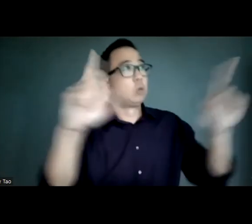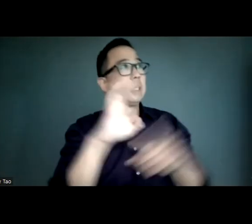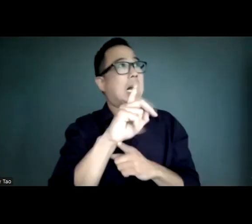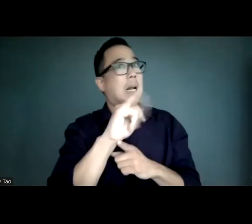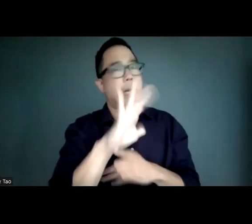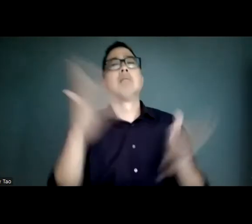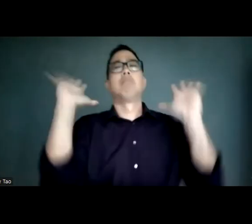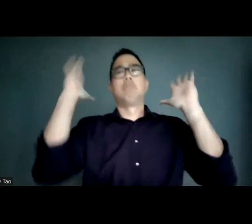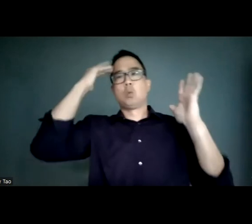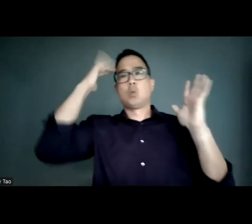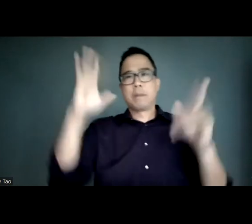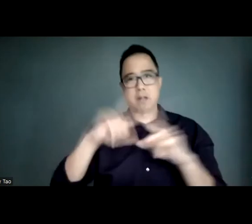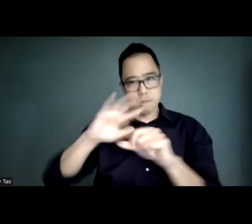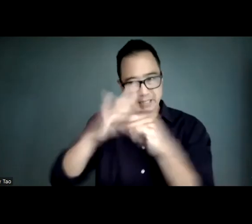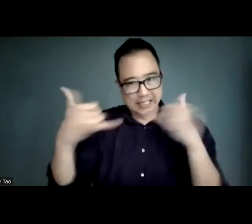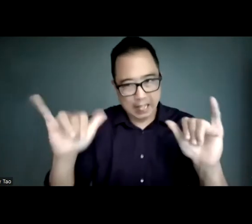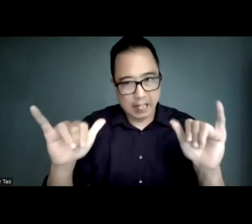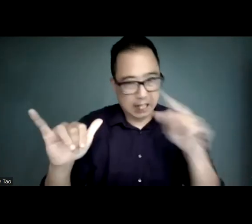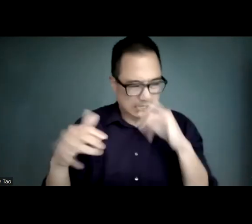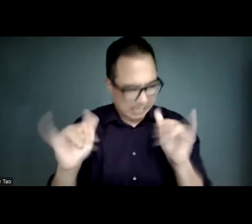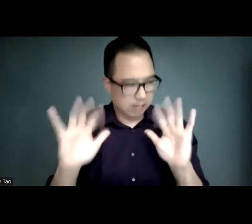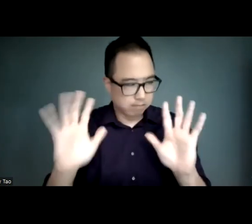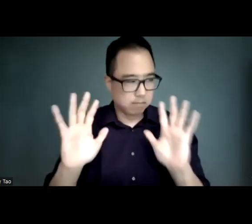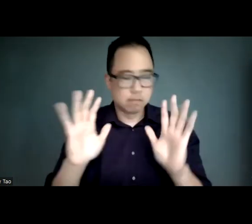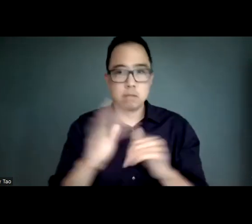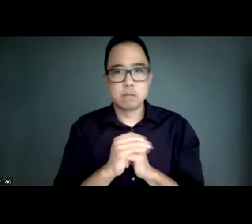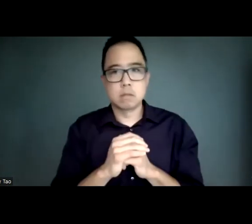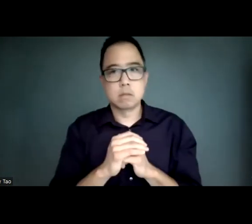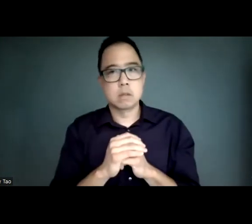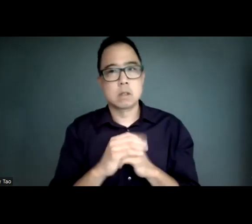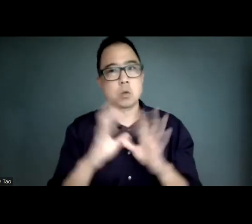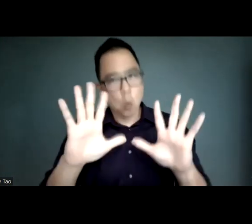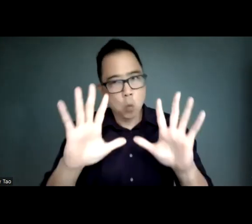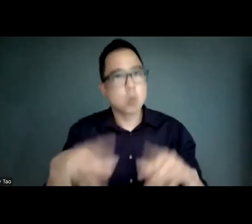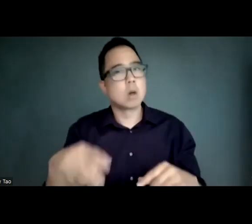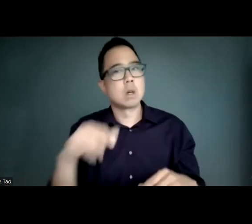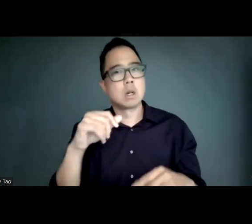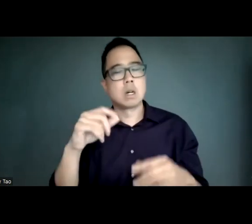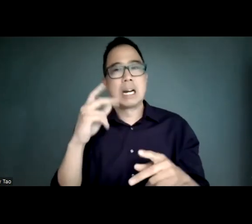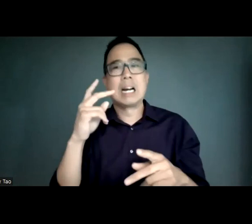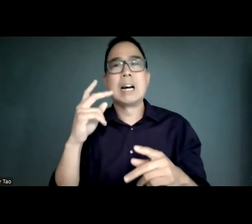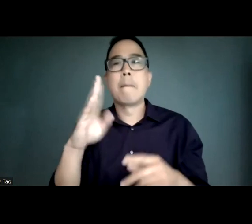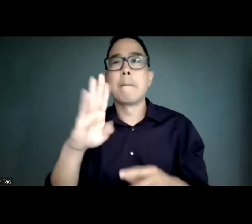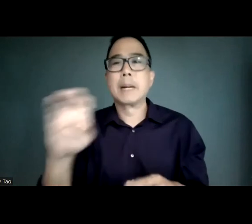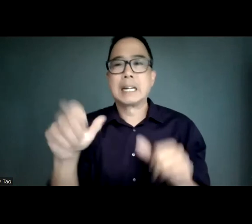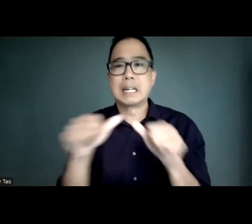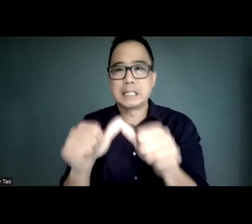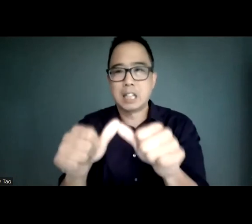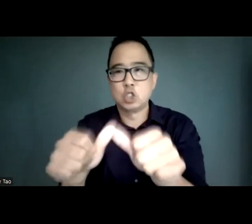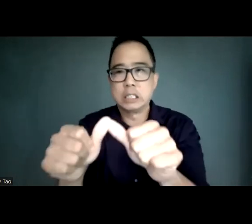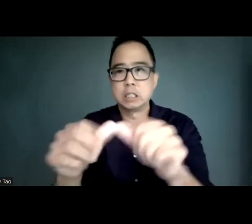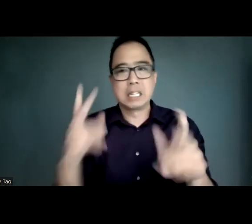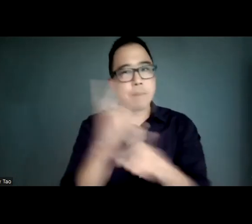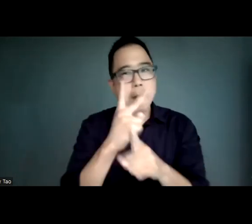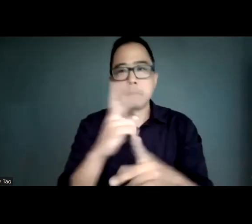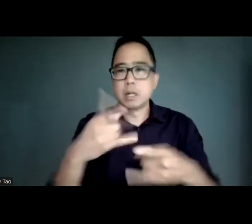forget. Until it is officially announced that we are in an endemic, then we know the pandemic is over, but that is not the